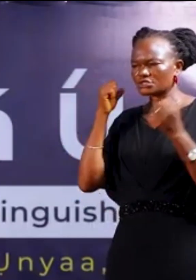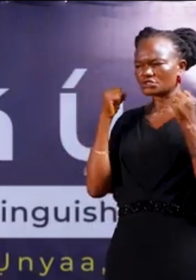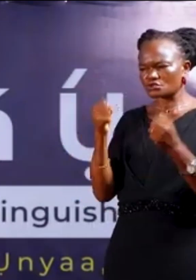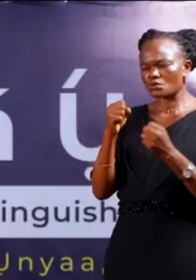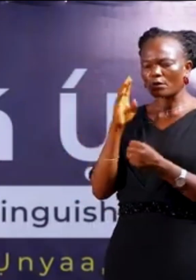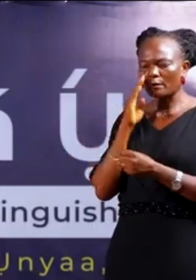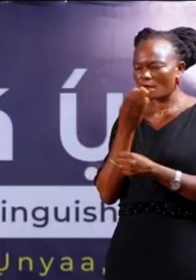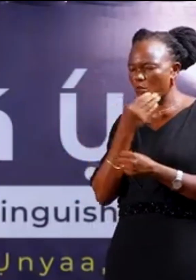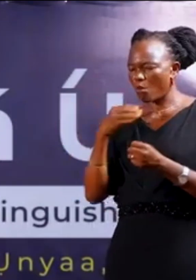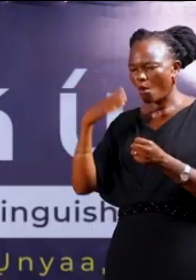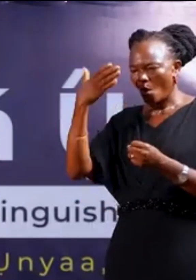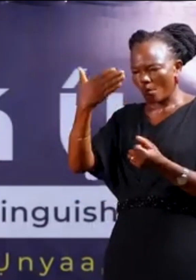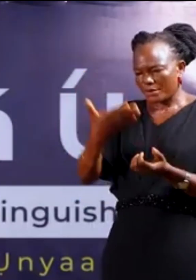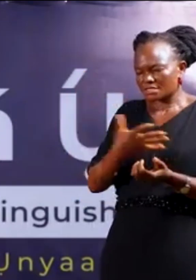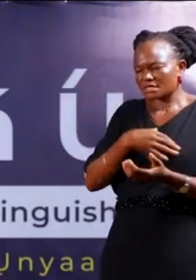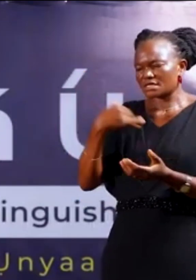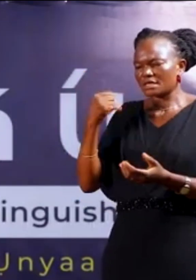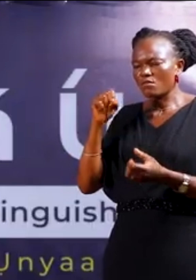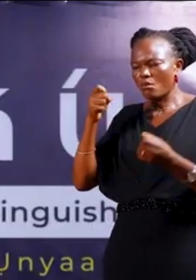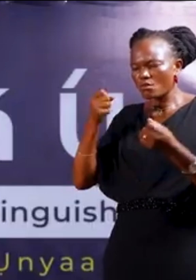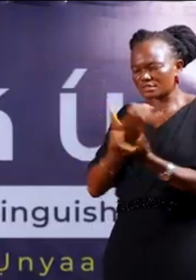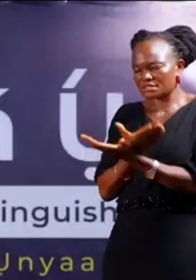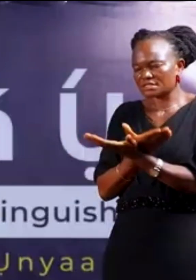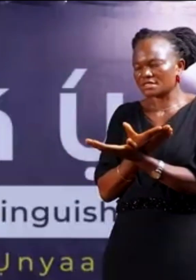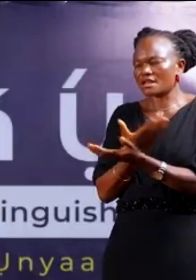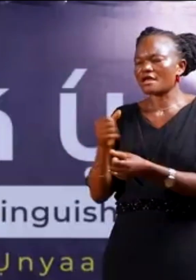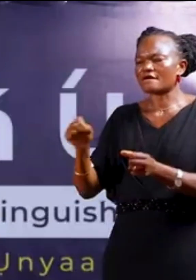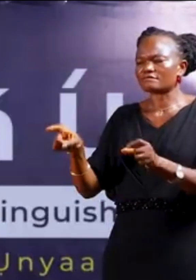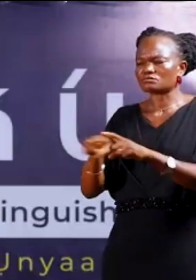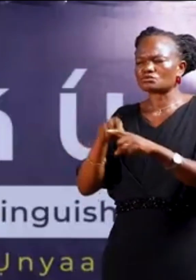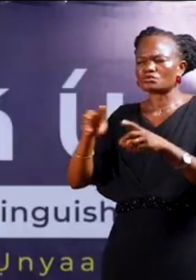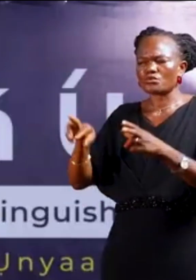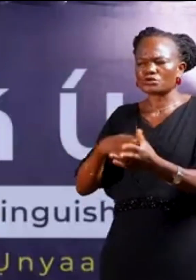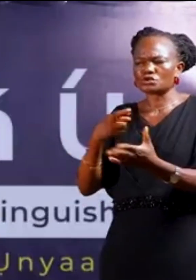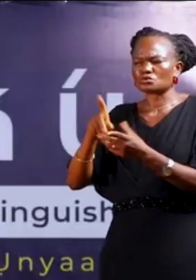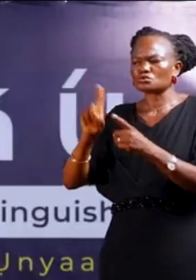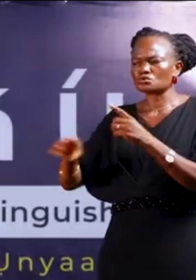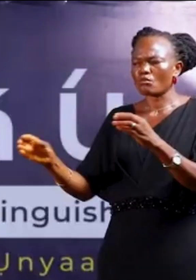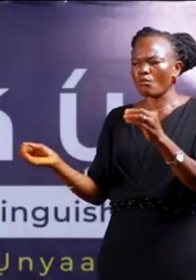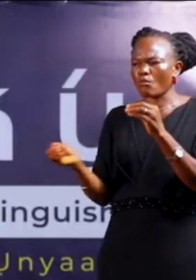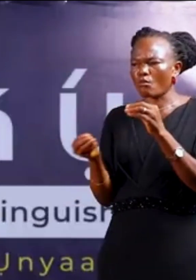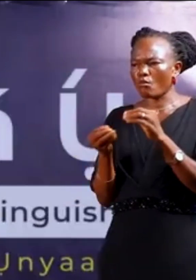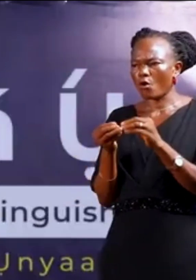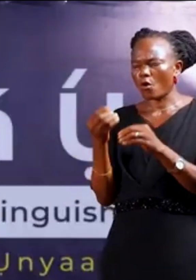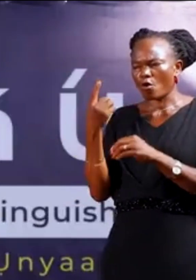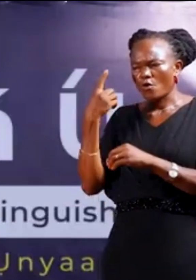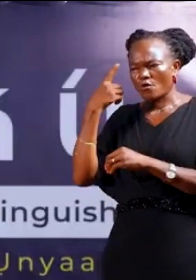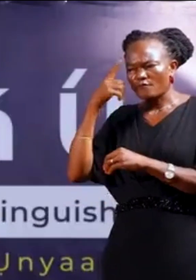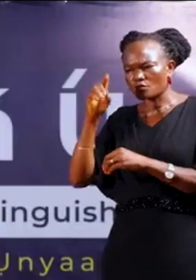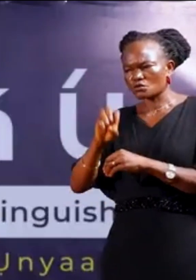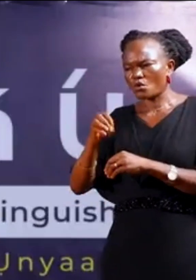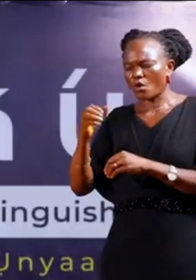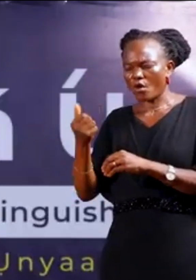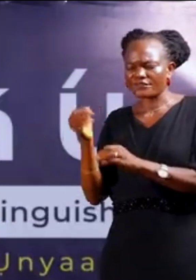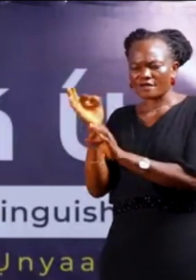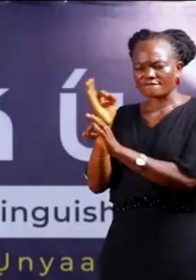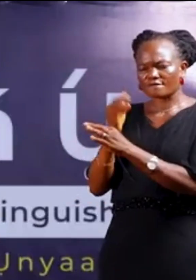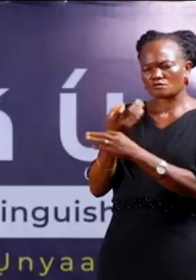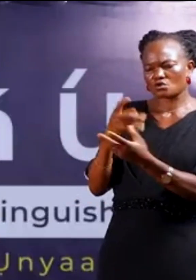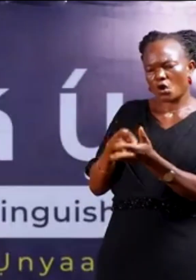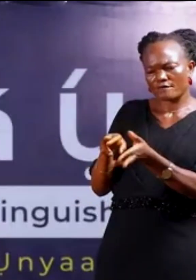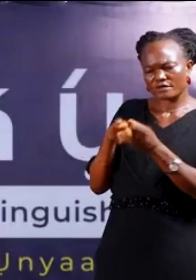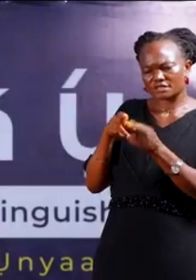Igbo presence, Igbo slaves tended to resort to more forms or other forms of